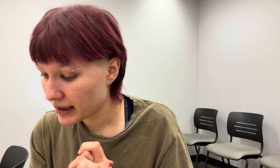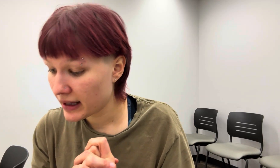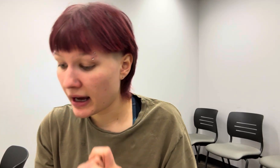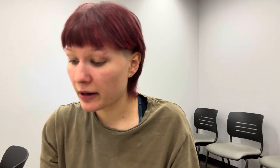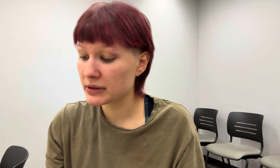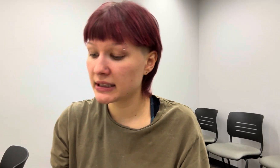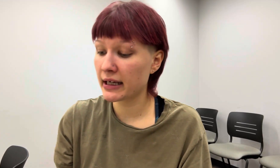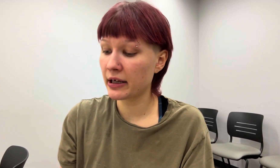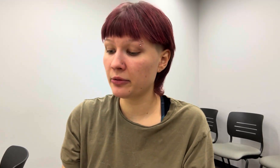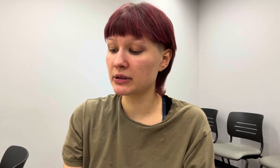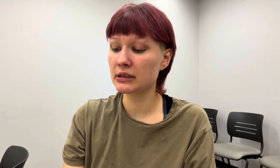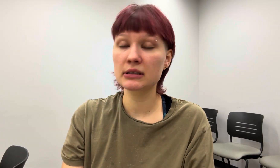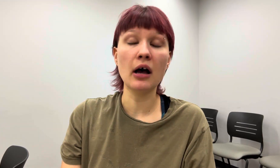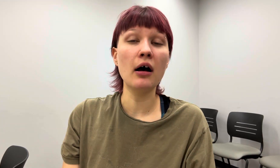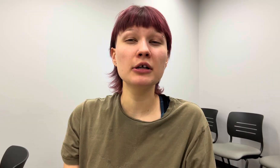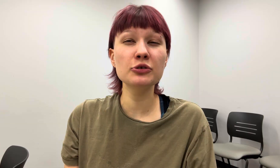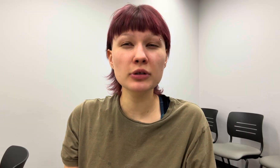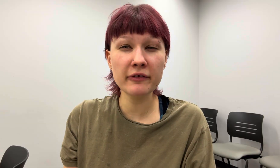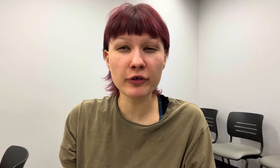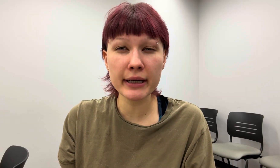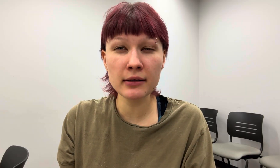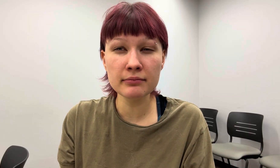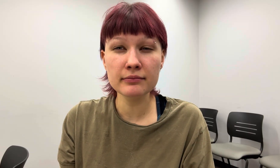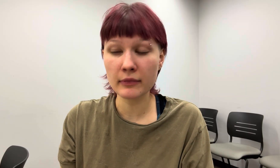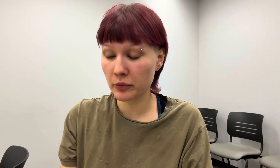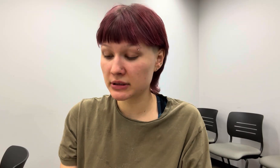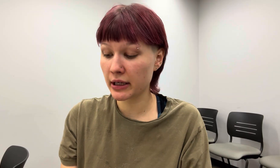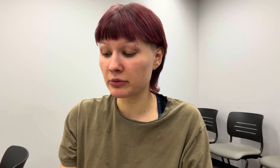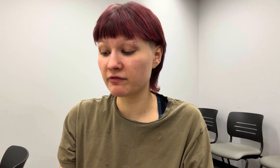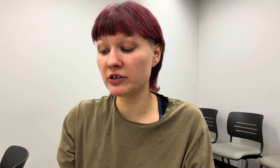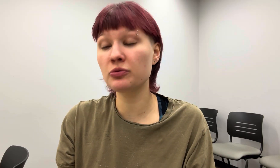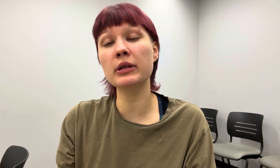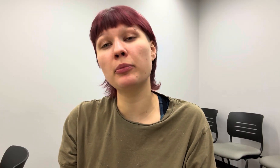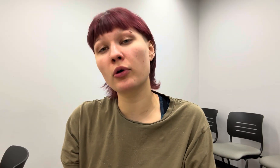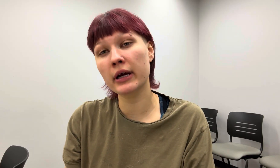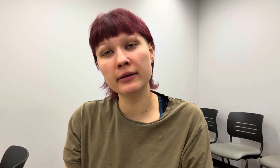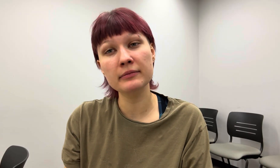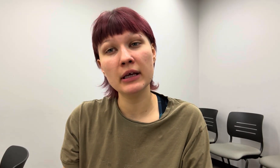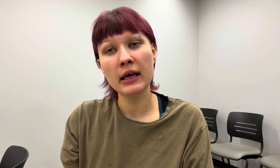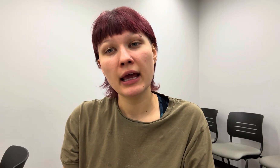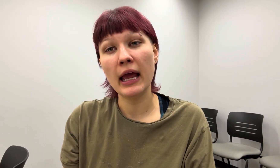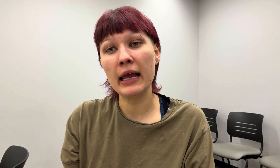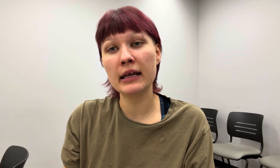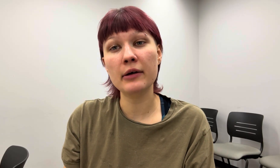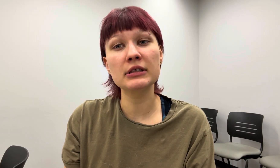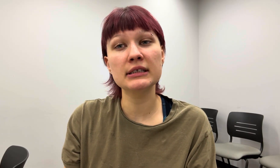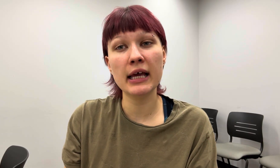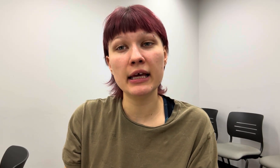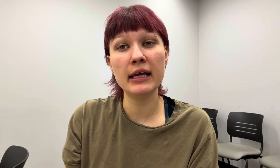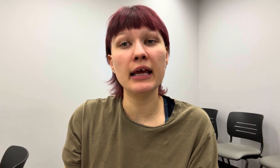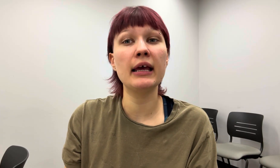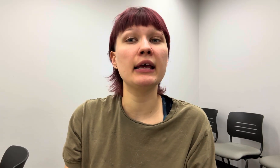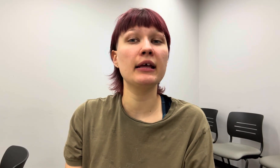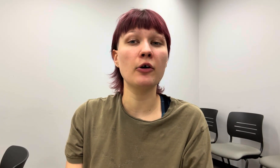I would say it was unduly free. I would say it was visually boring. And I would say it